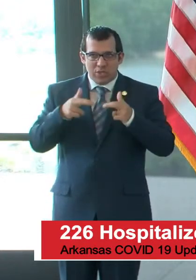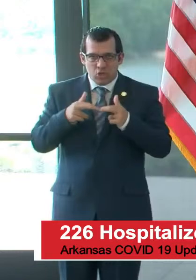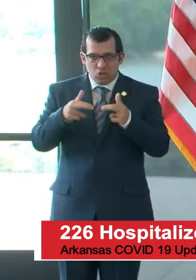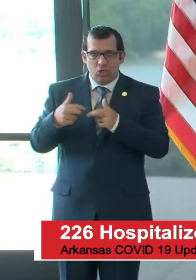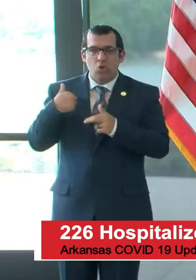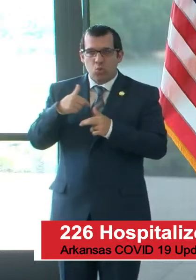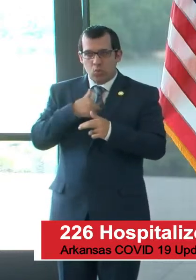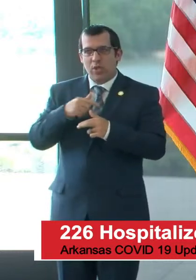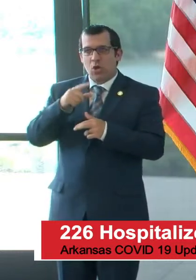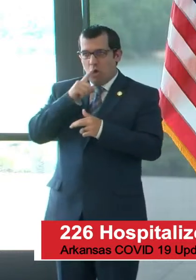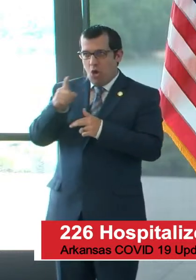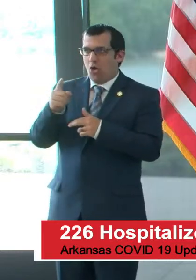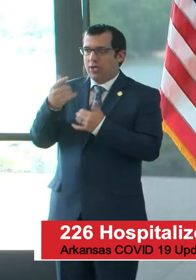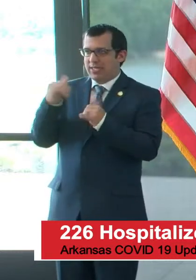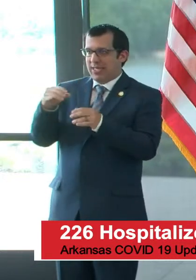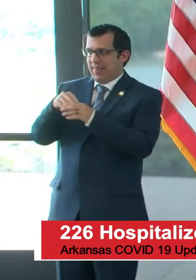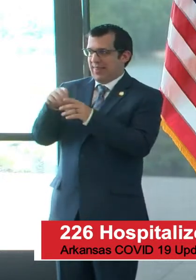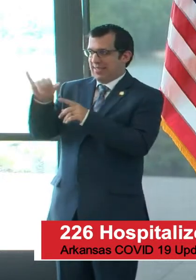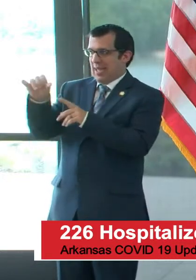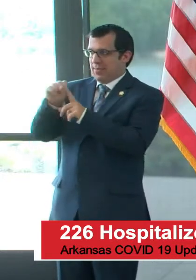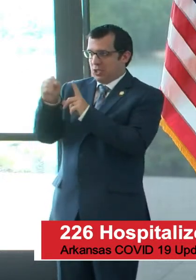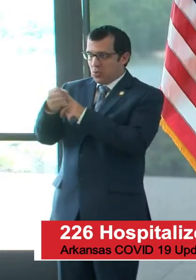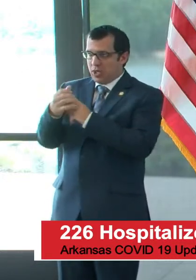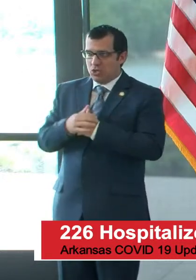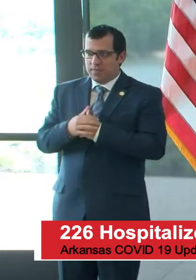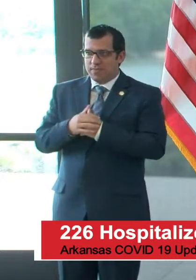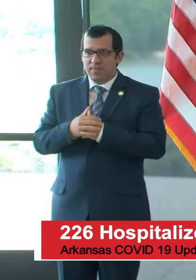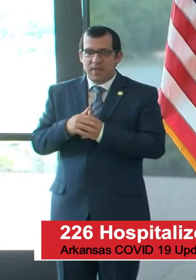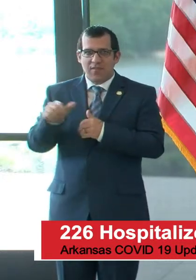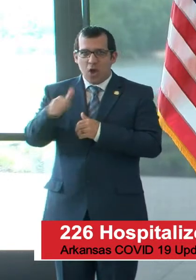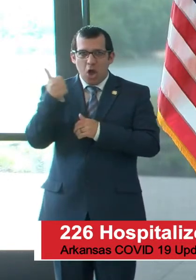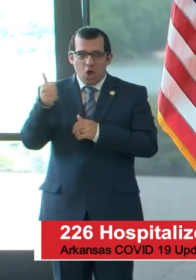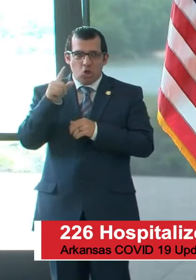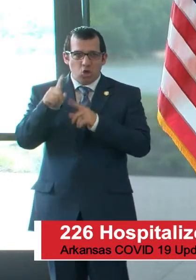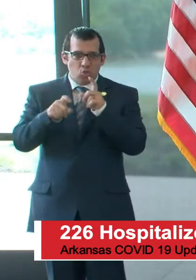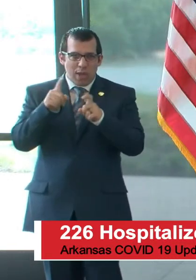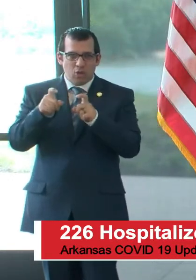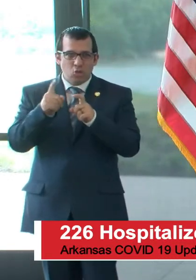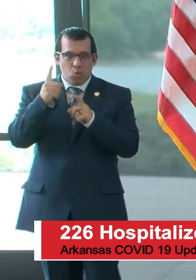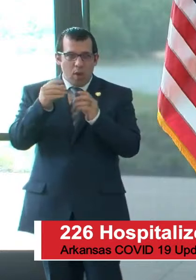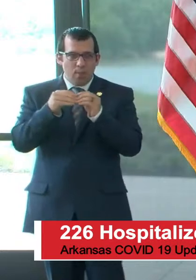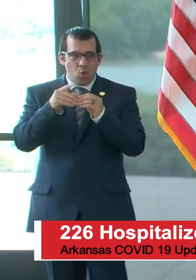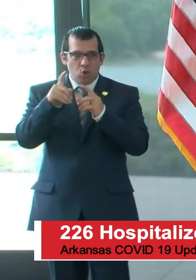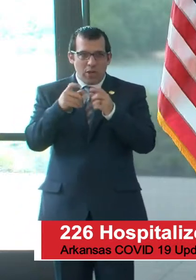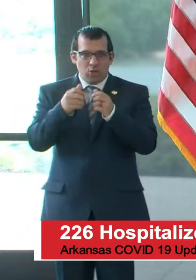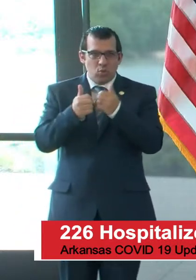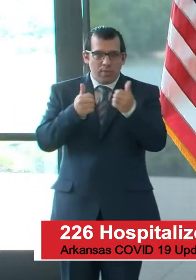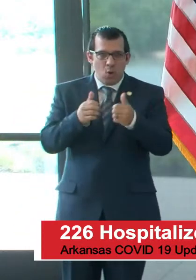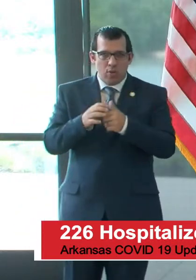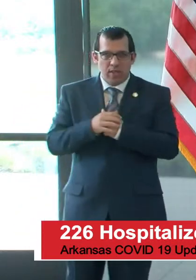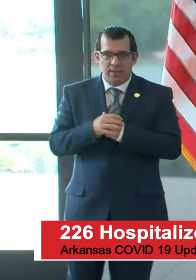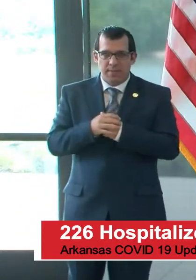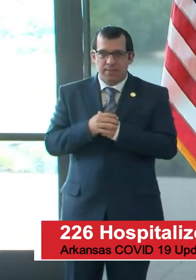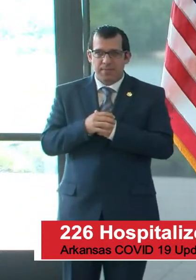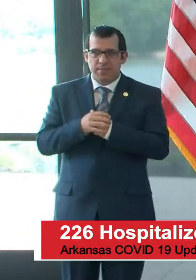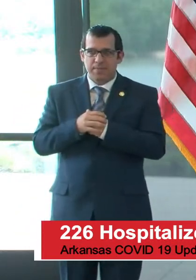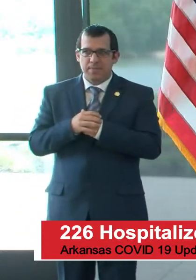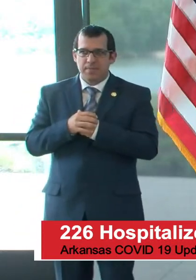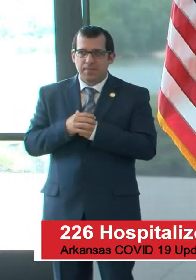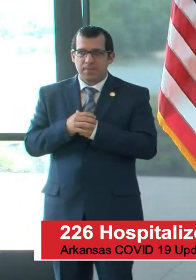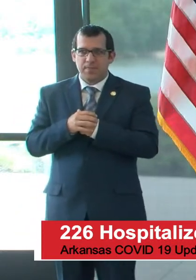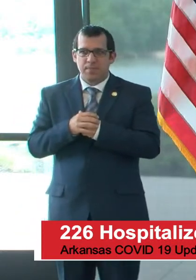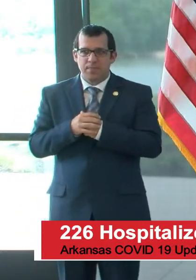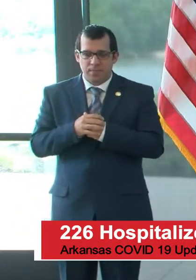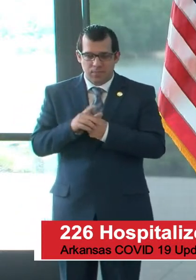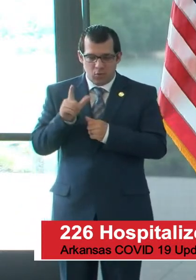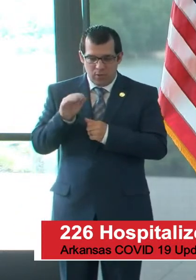ultimately winding up in the same boat. Is there another question, one more question remotely?